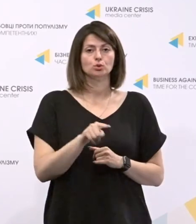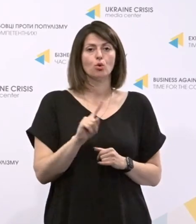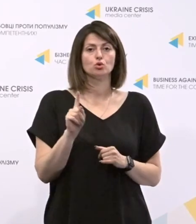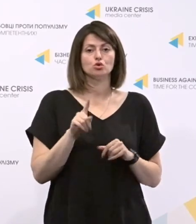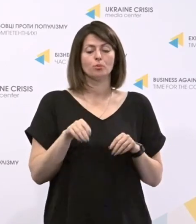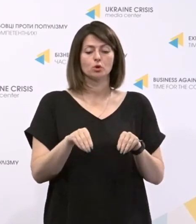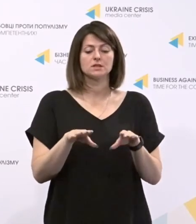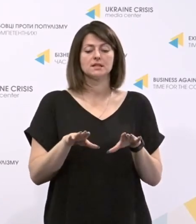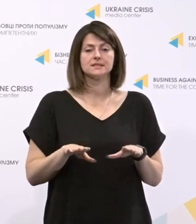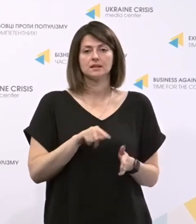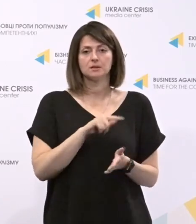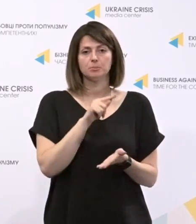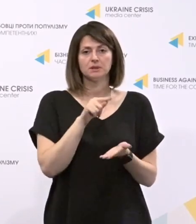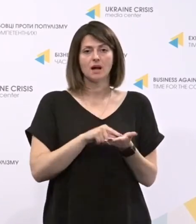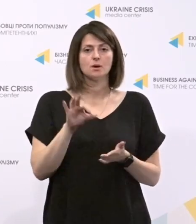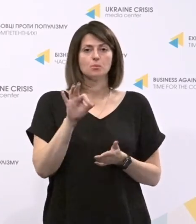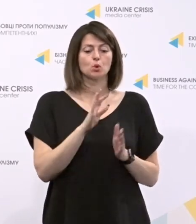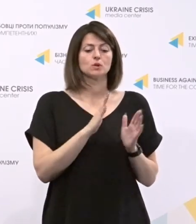of impunity.